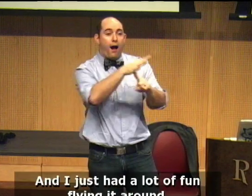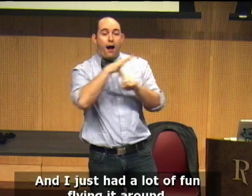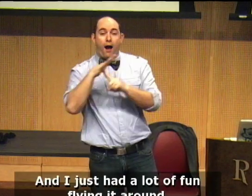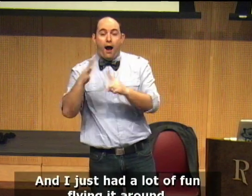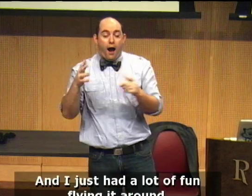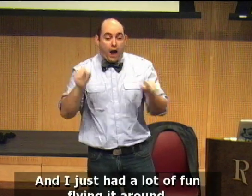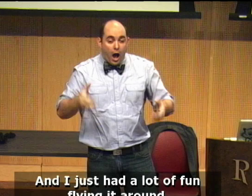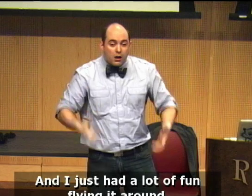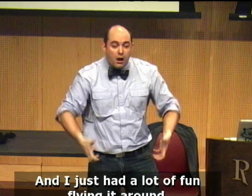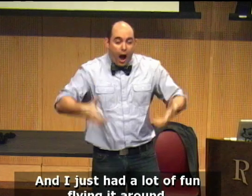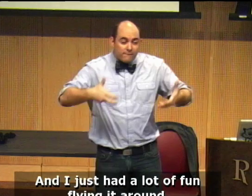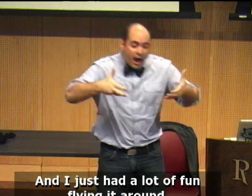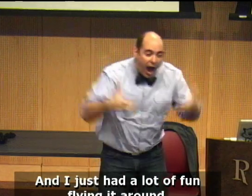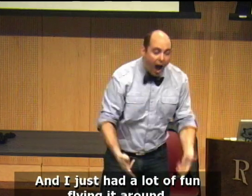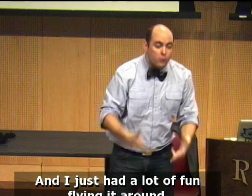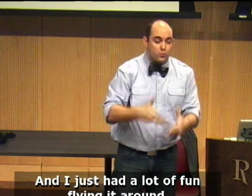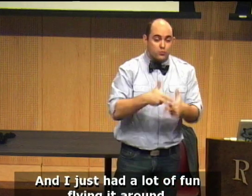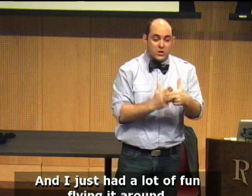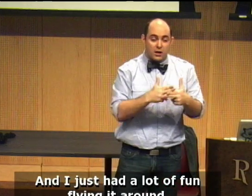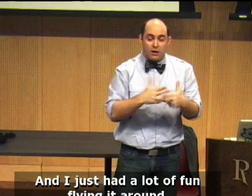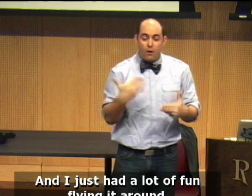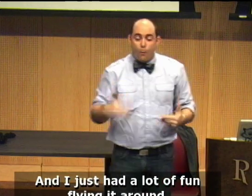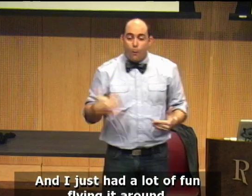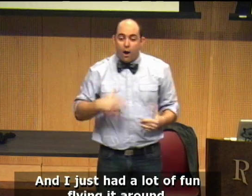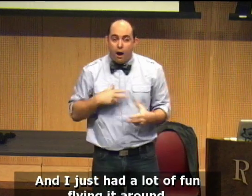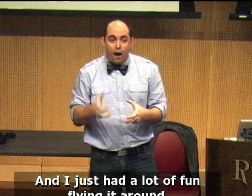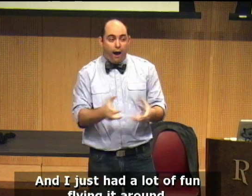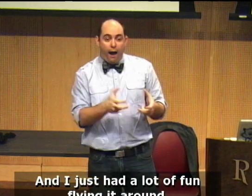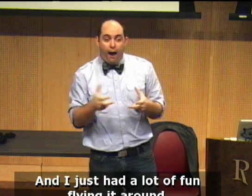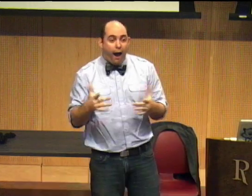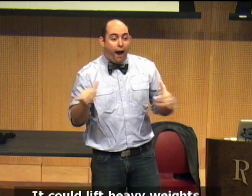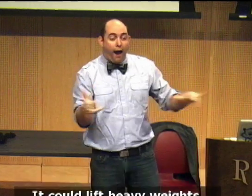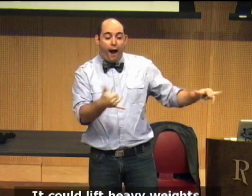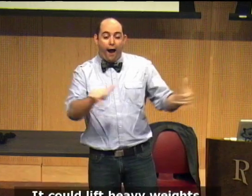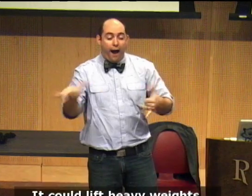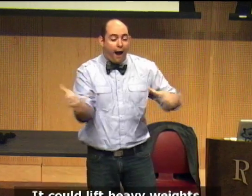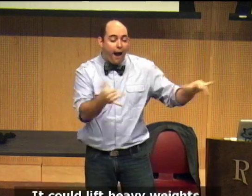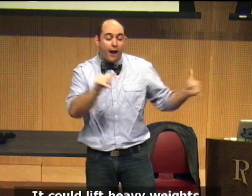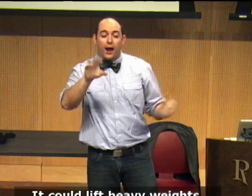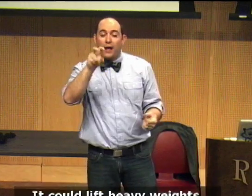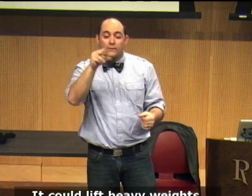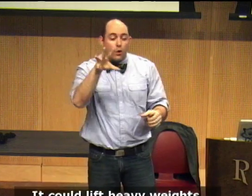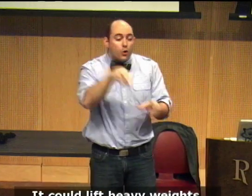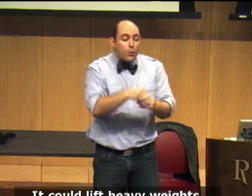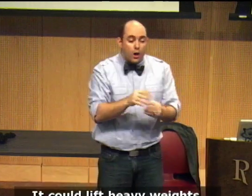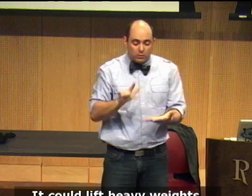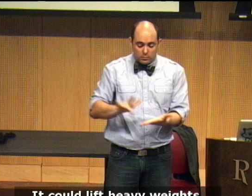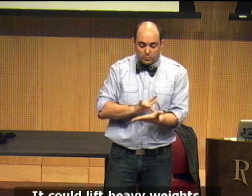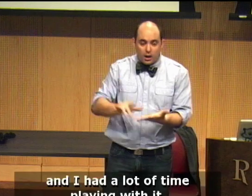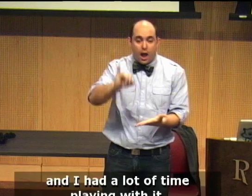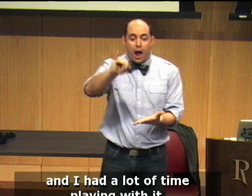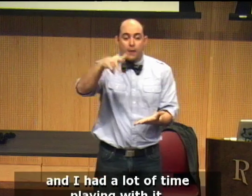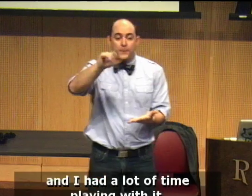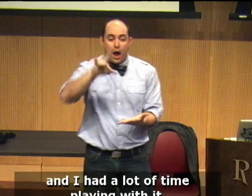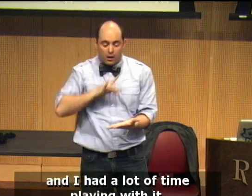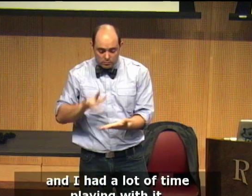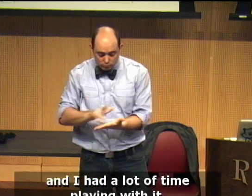And I just had a lot of fun flying it around. It could lift heavy weights, and I had a lot of